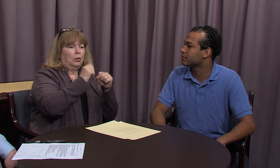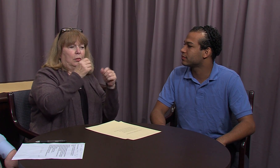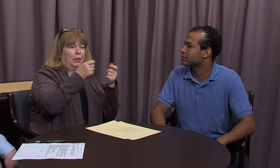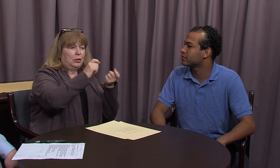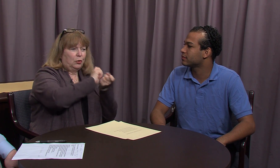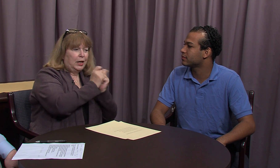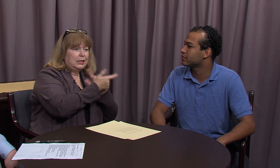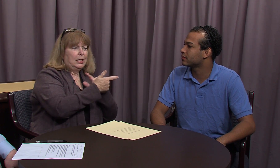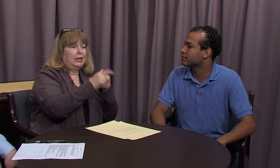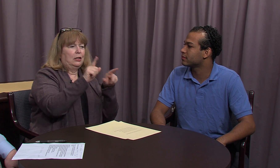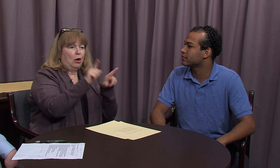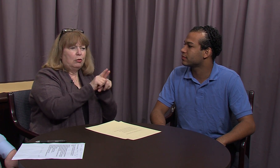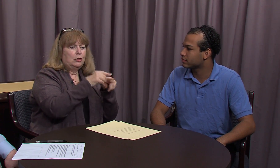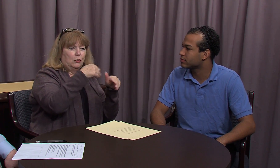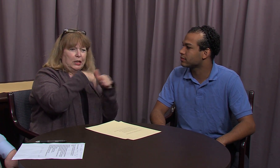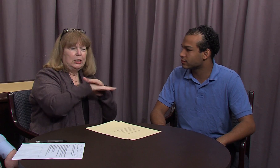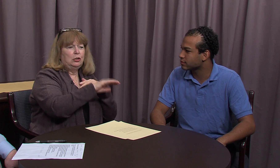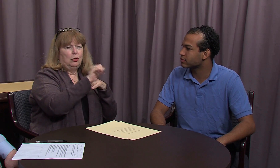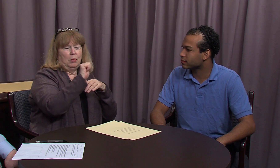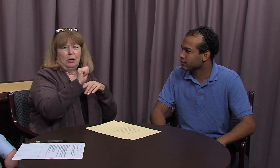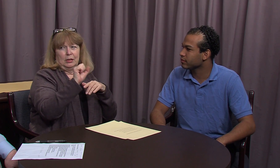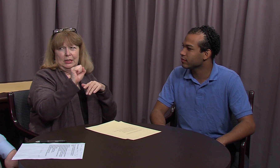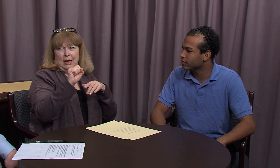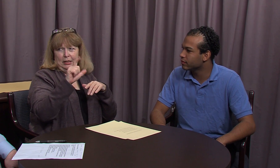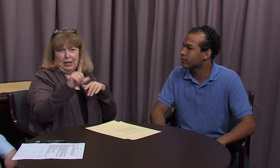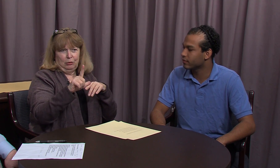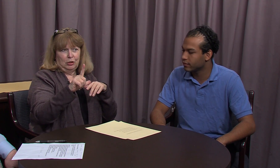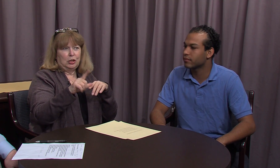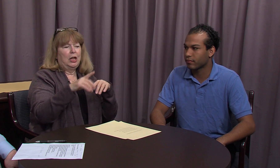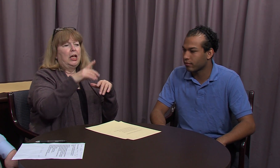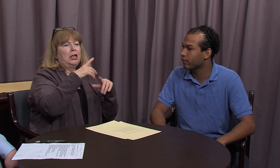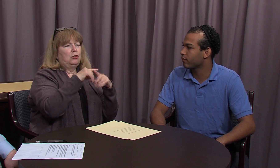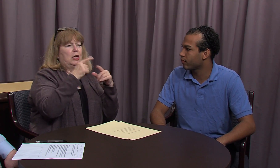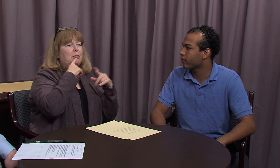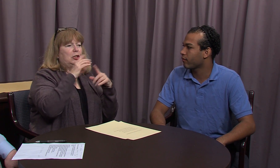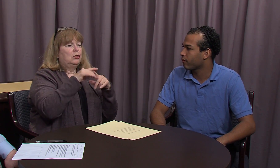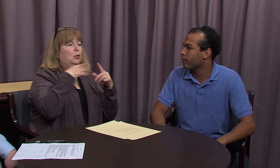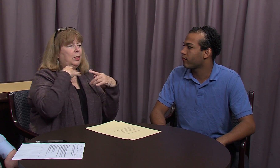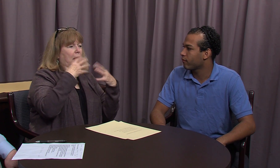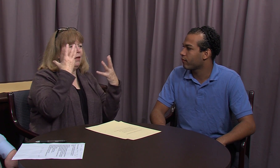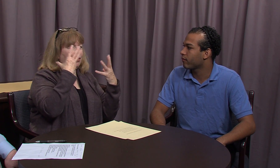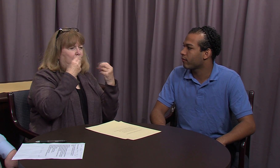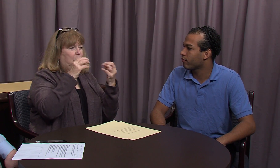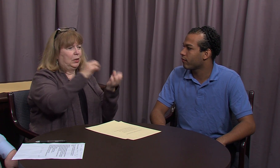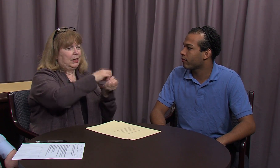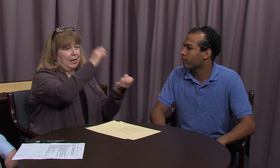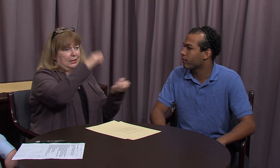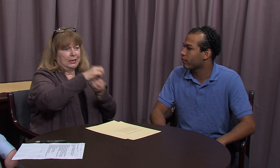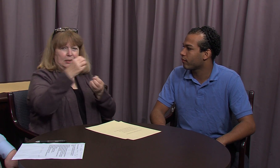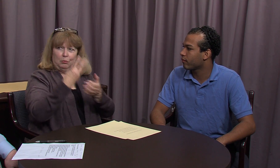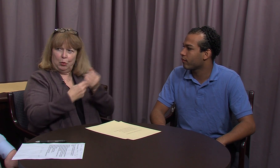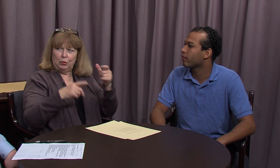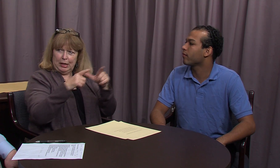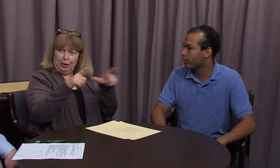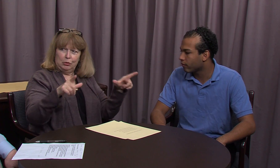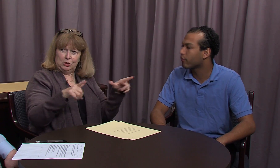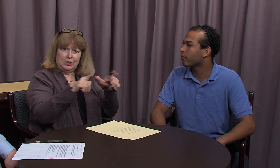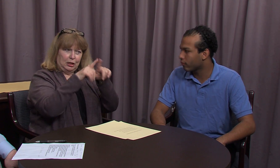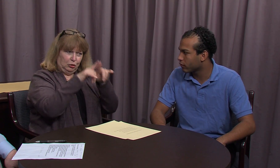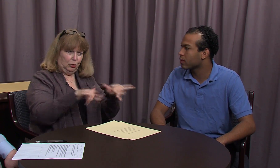by translating it also into American Sign Language and trying to make sure that we have the beauty and essence of both languages that occur at the